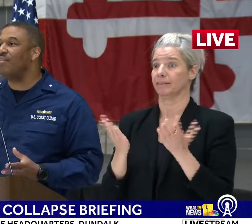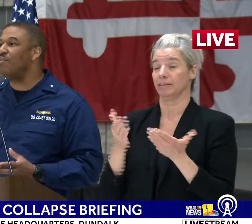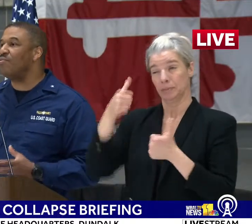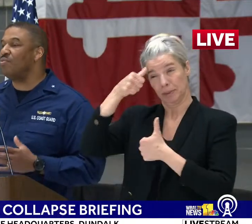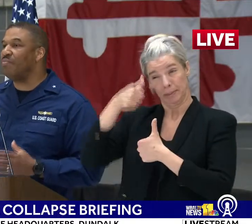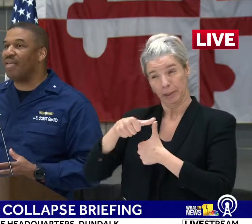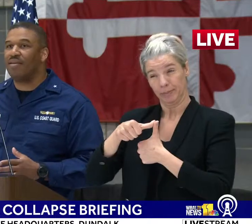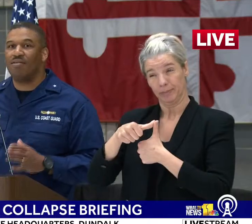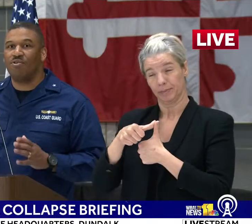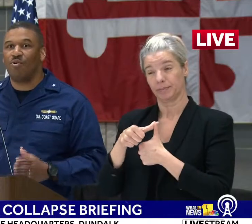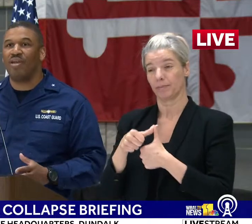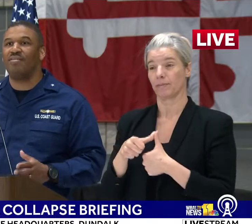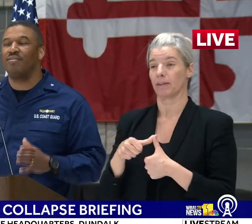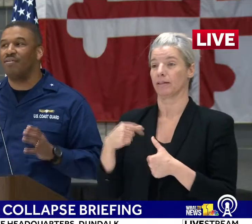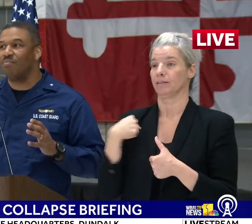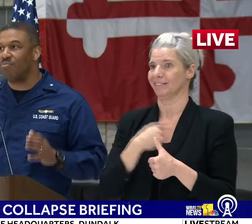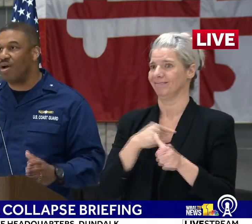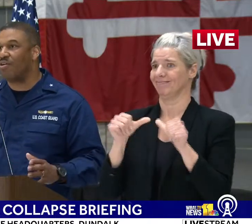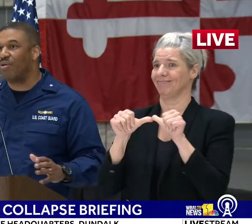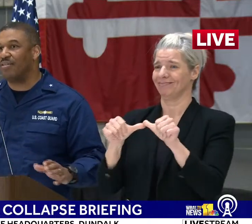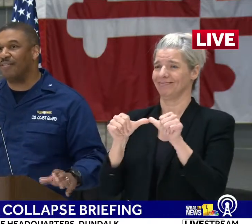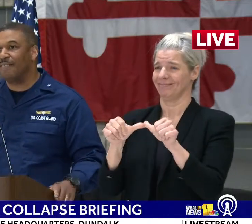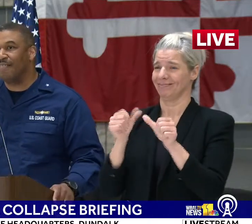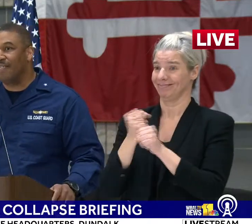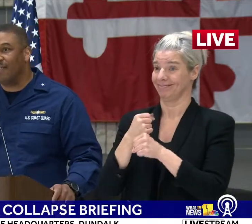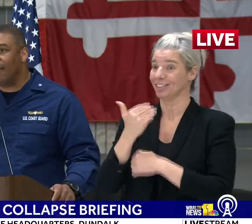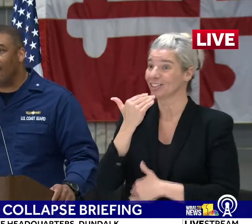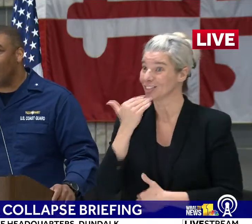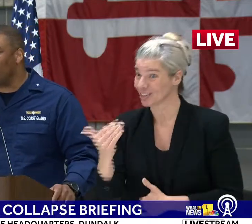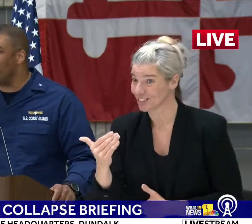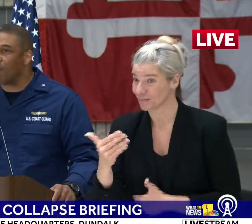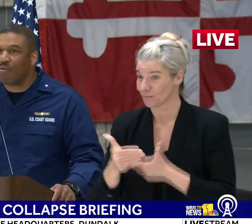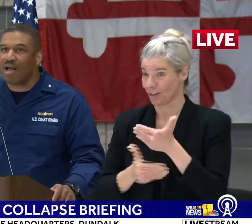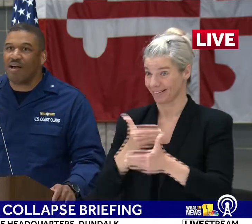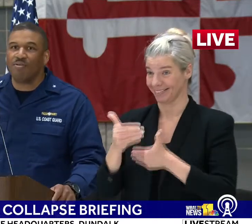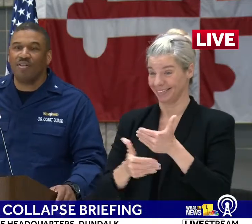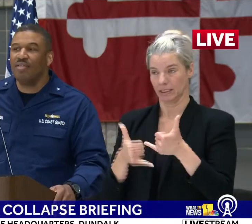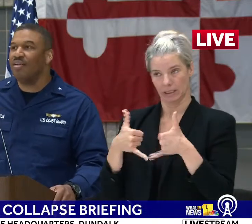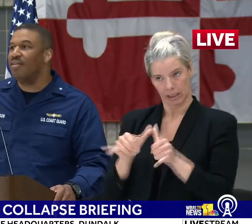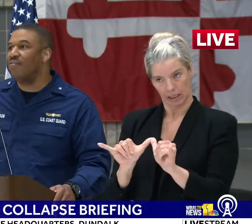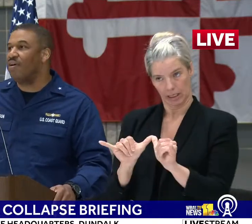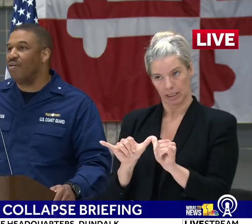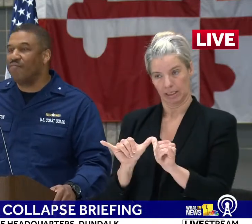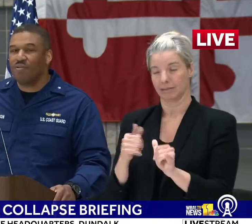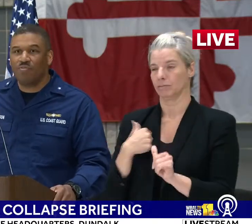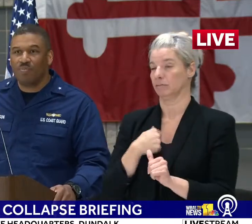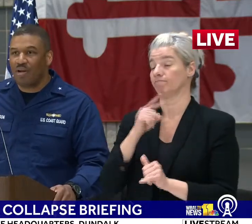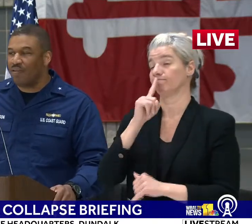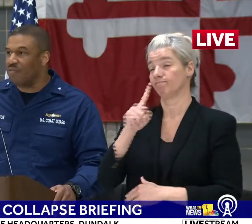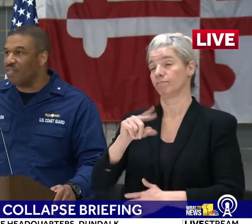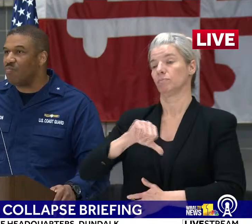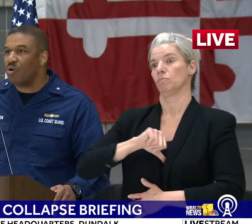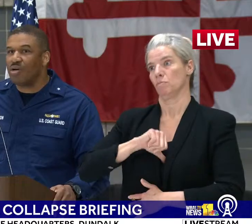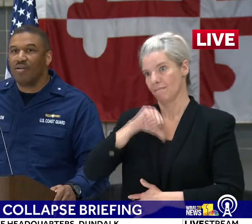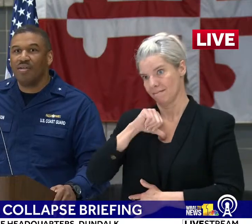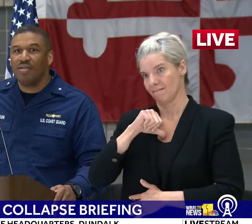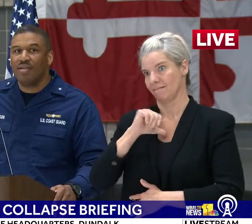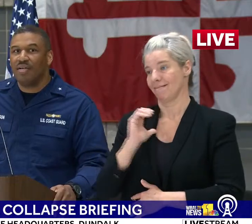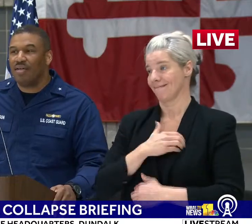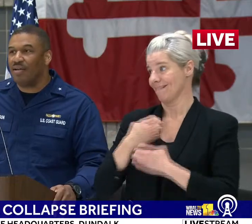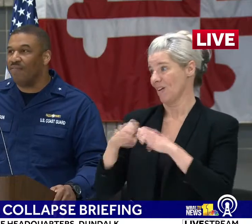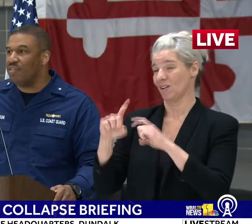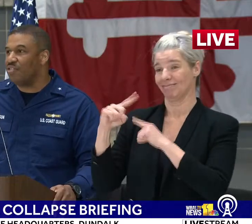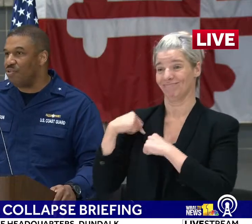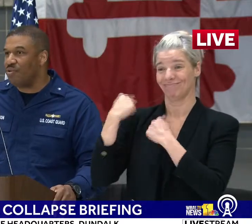is that we continue to make great progress. And we are proud of our effort. We're proud of the